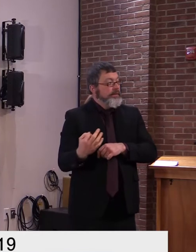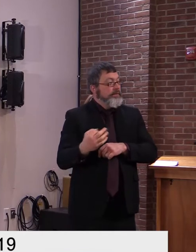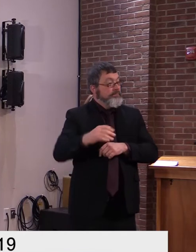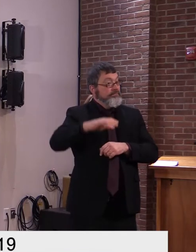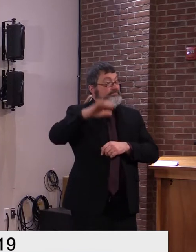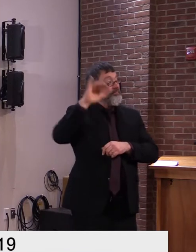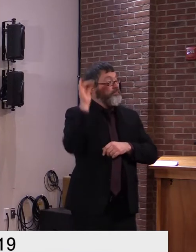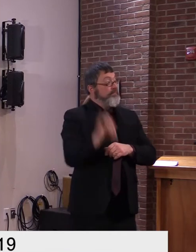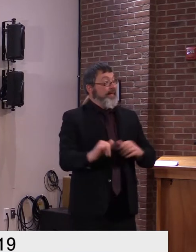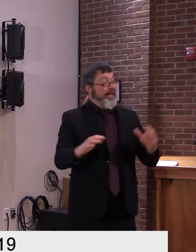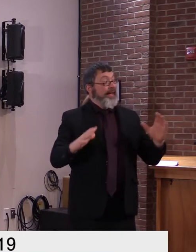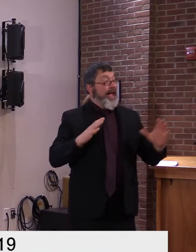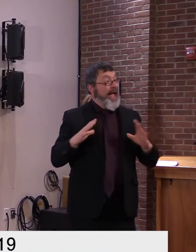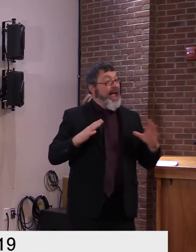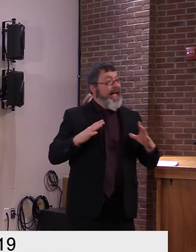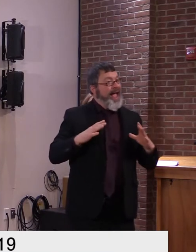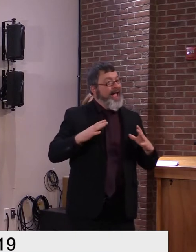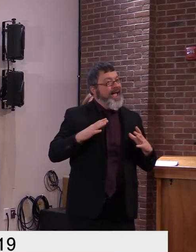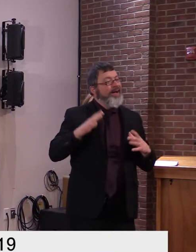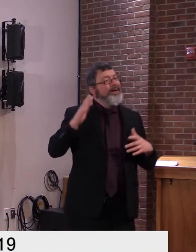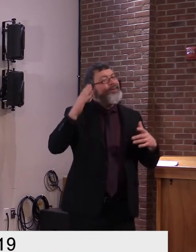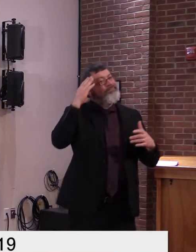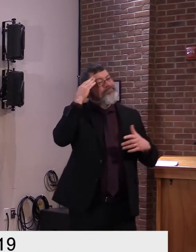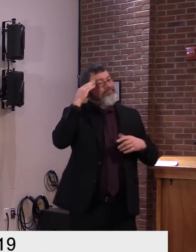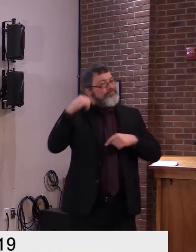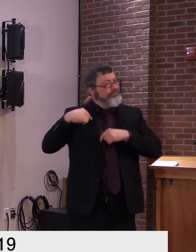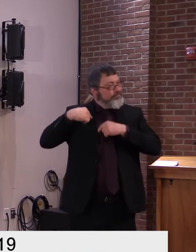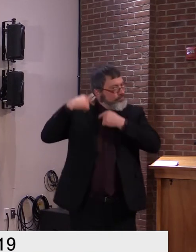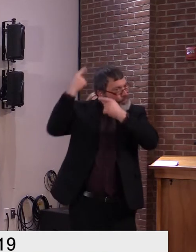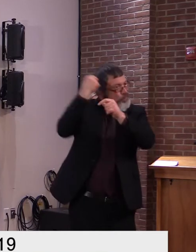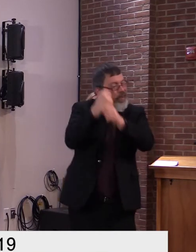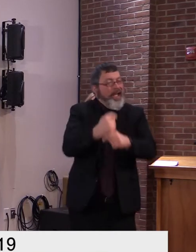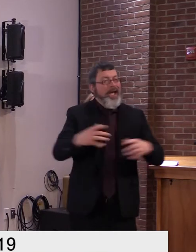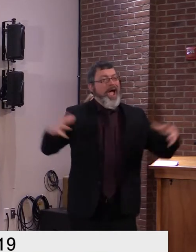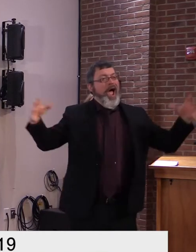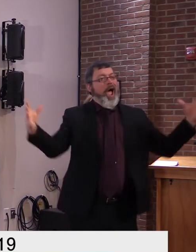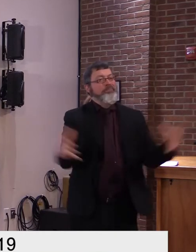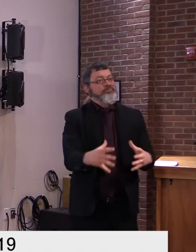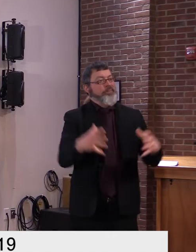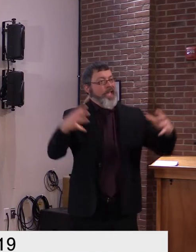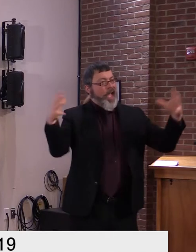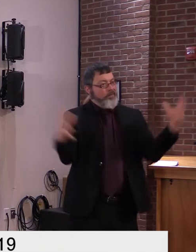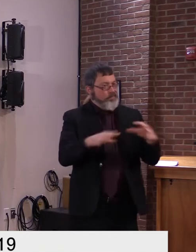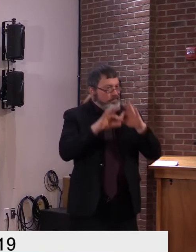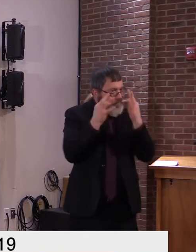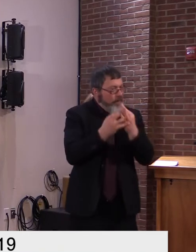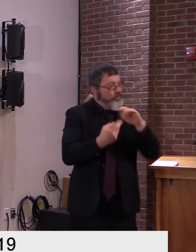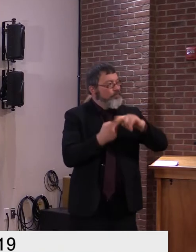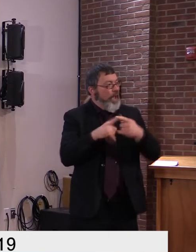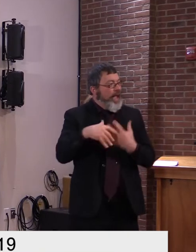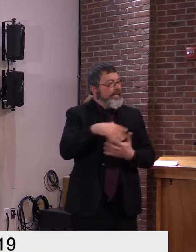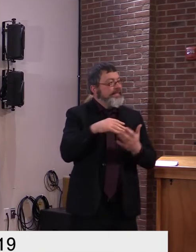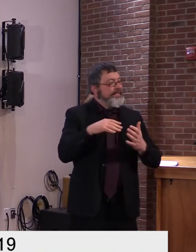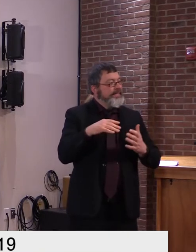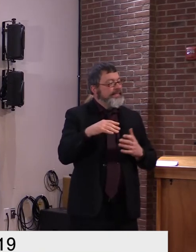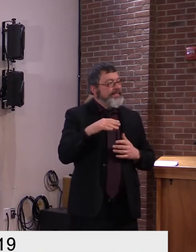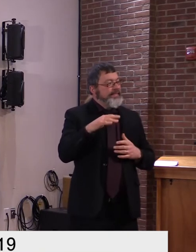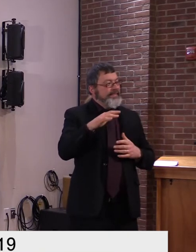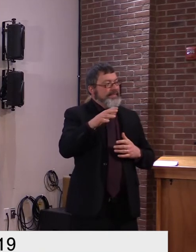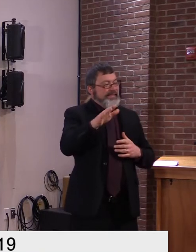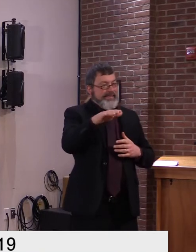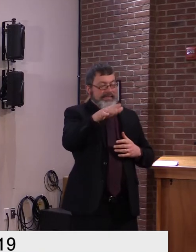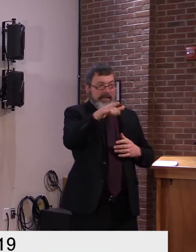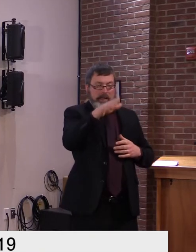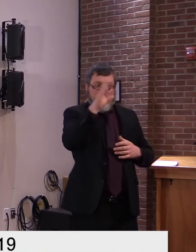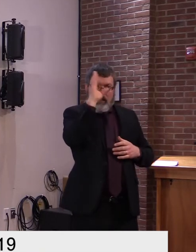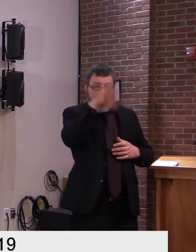love. I know how hard it is to think of spending another holiday apart. The guidance, though, that is still in place